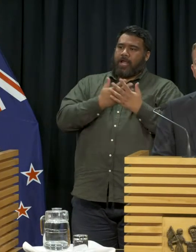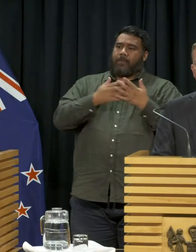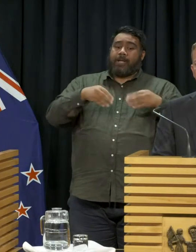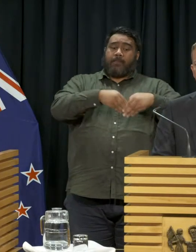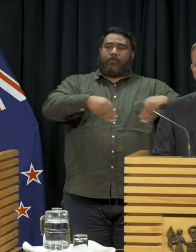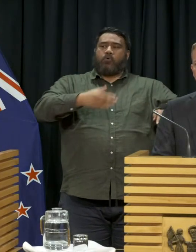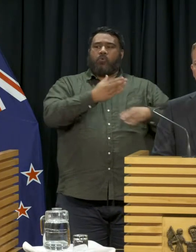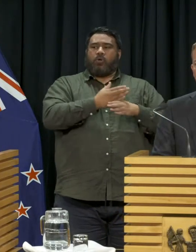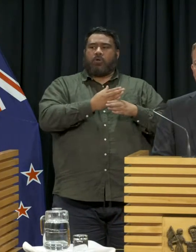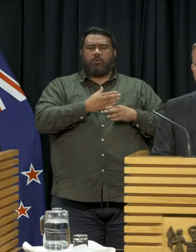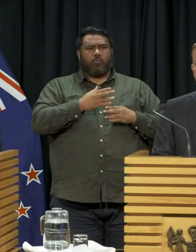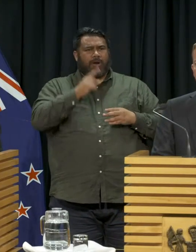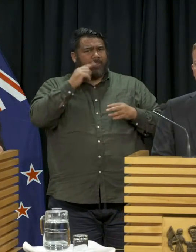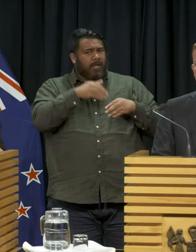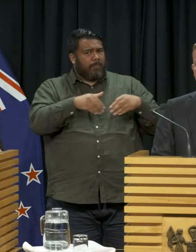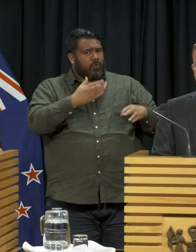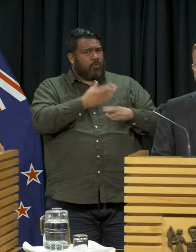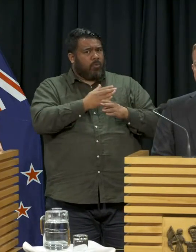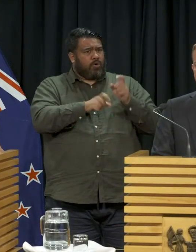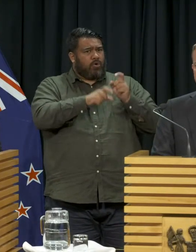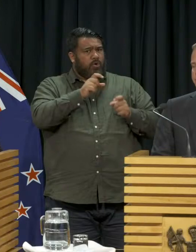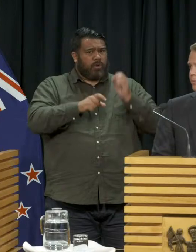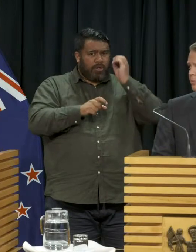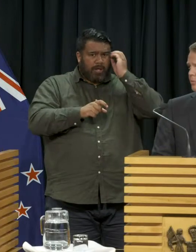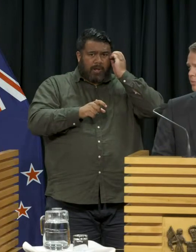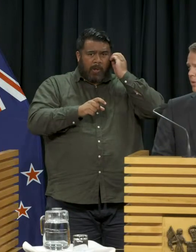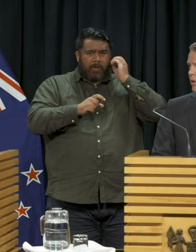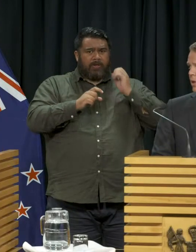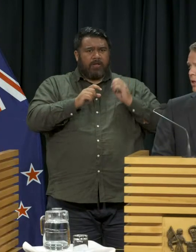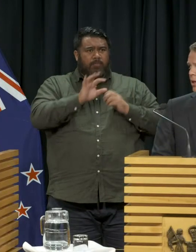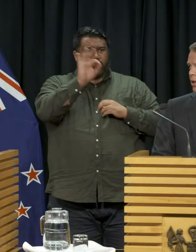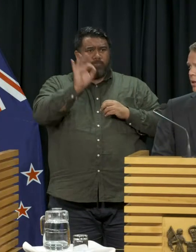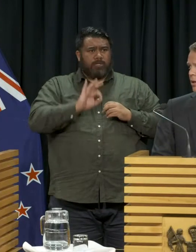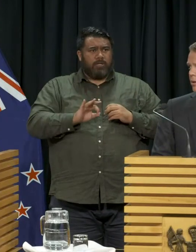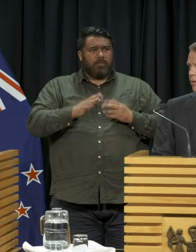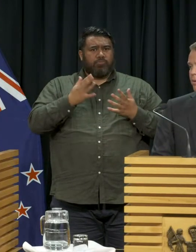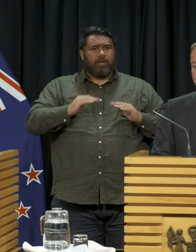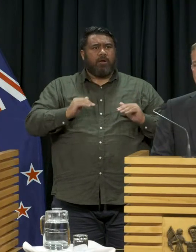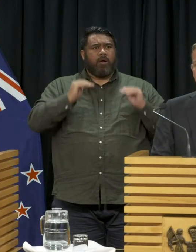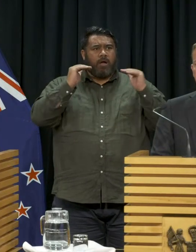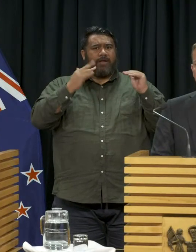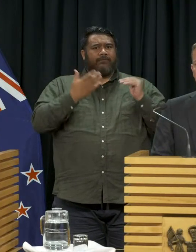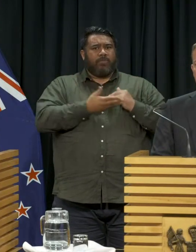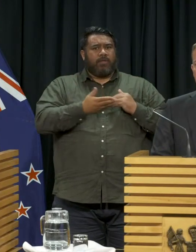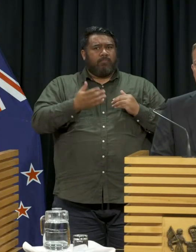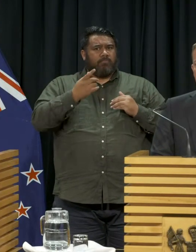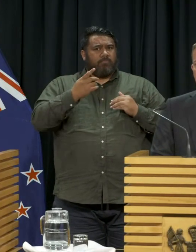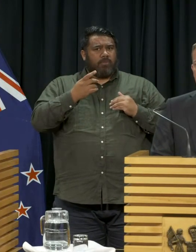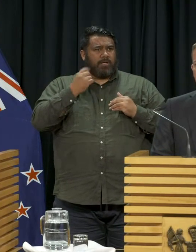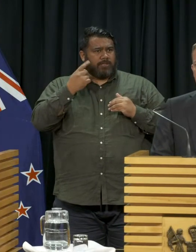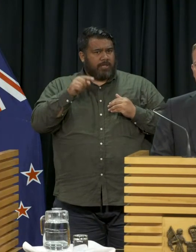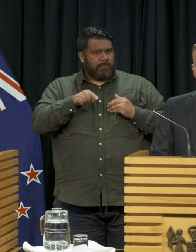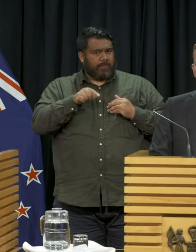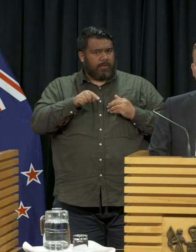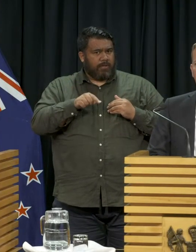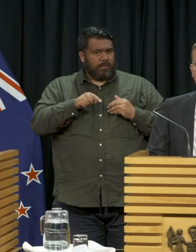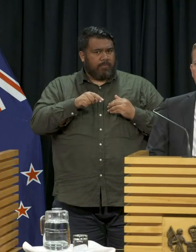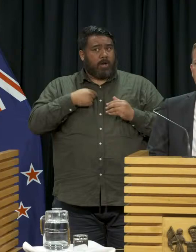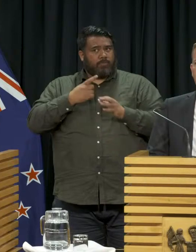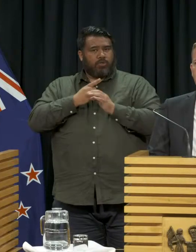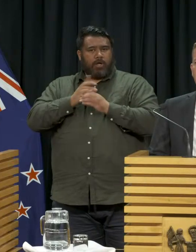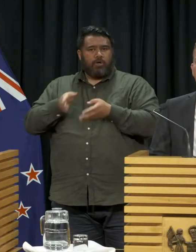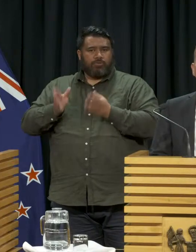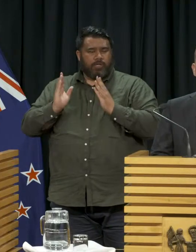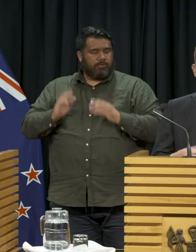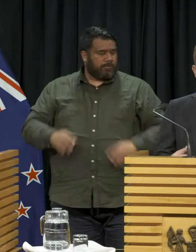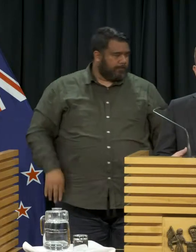Well, actually, for the border workers, my understanding is that actually as a proportion, it's relatively high for our border workers, but MIQ is what I'm speaking to